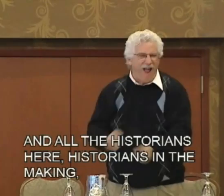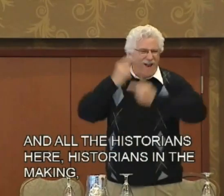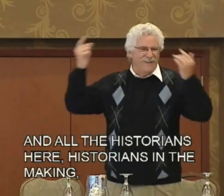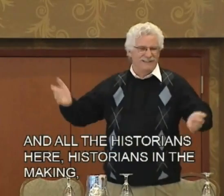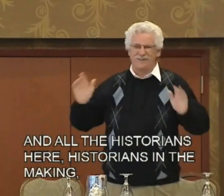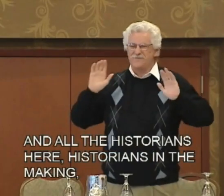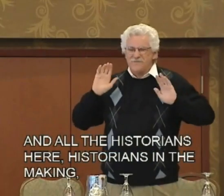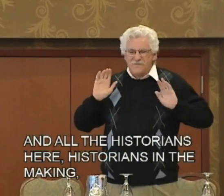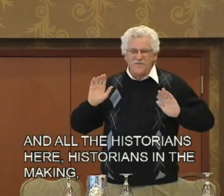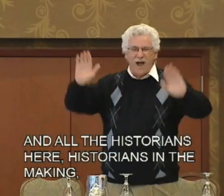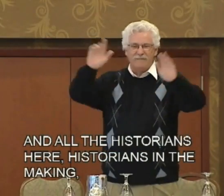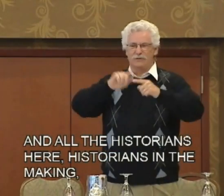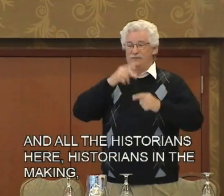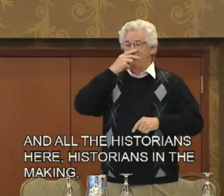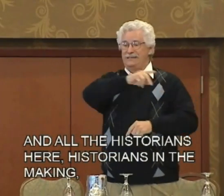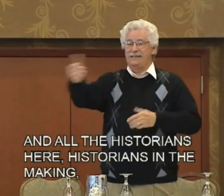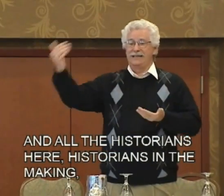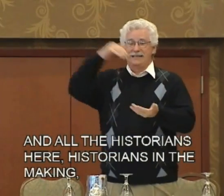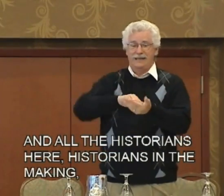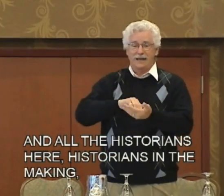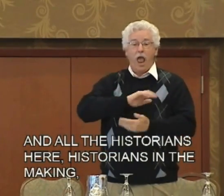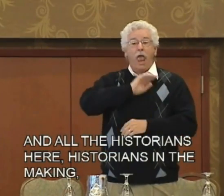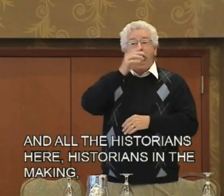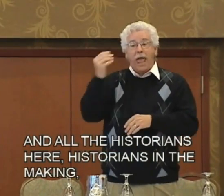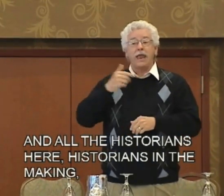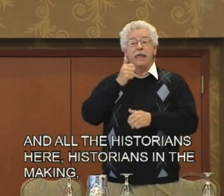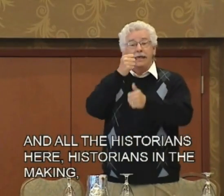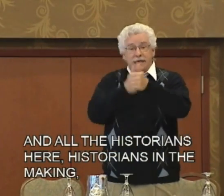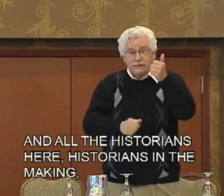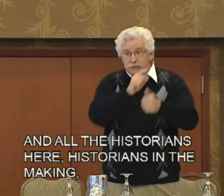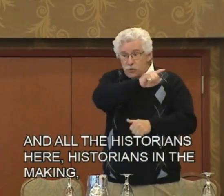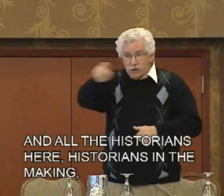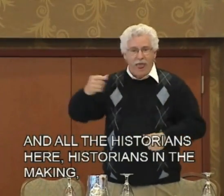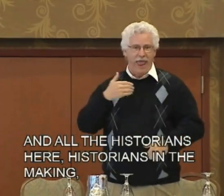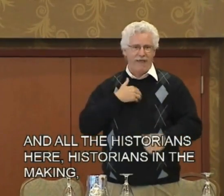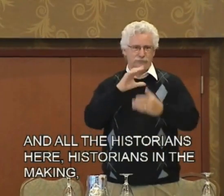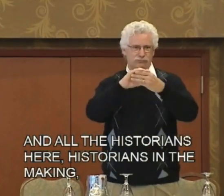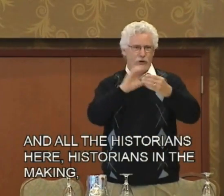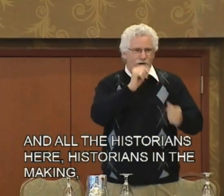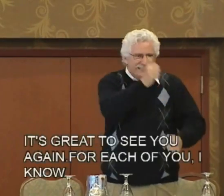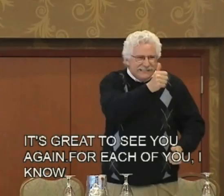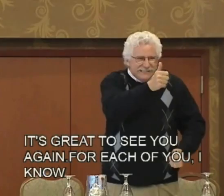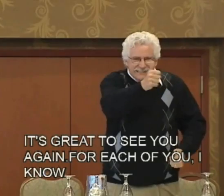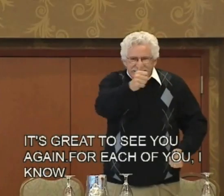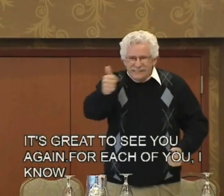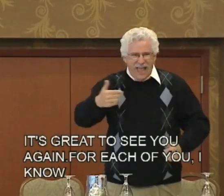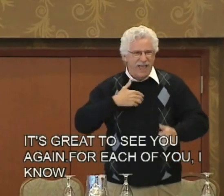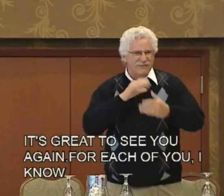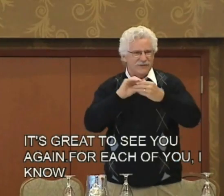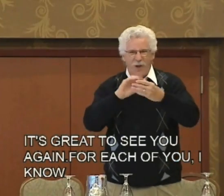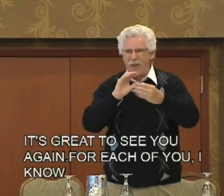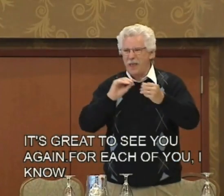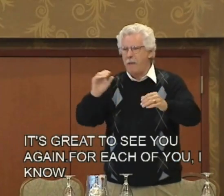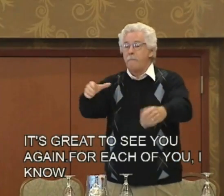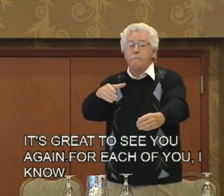historians in the making it's great to see you again and for each of you I know you have your own stories